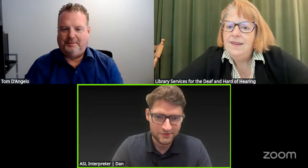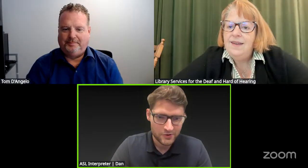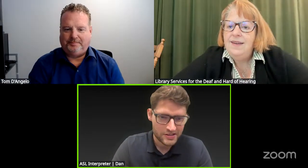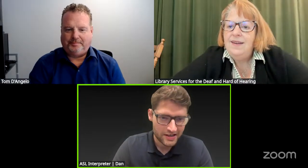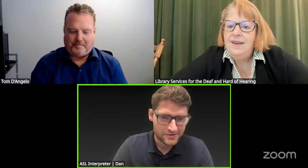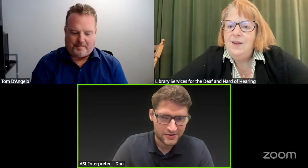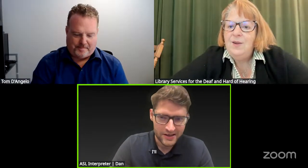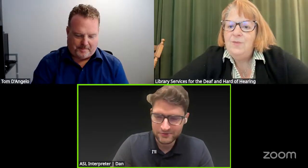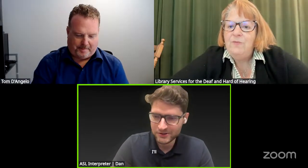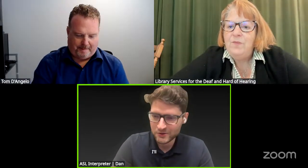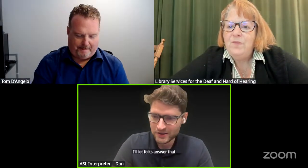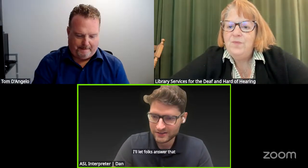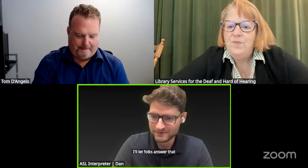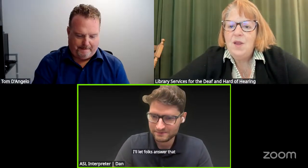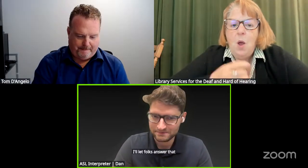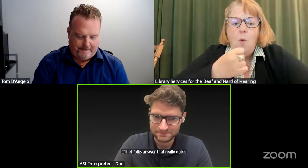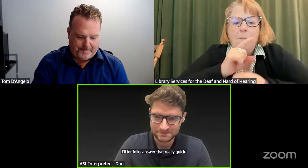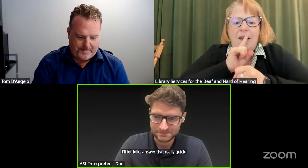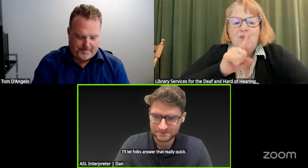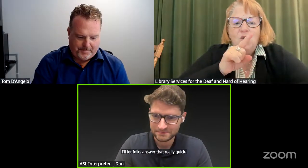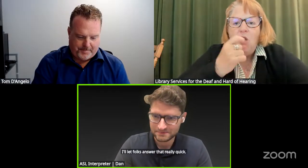I'll let folks answer that really quick.